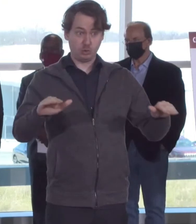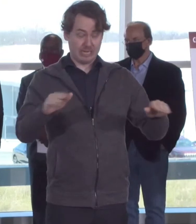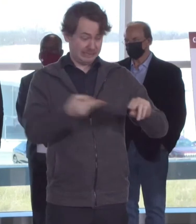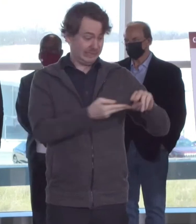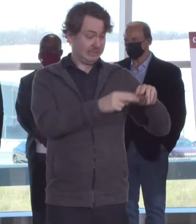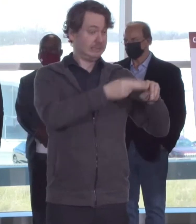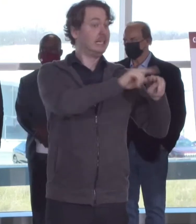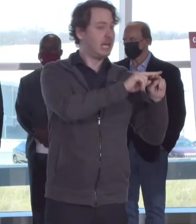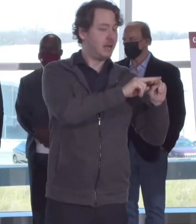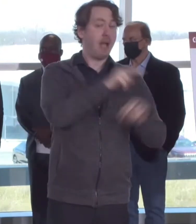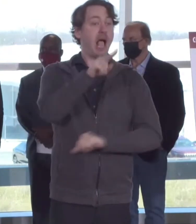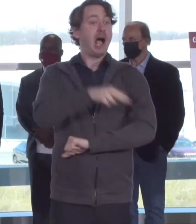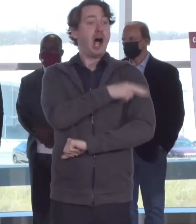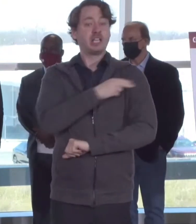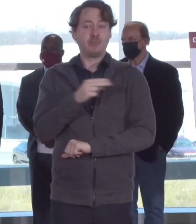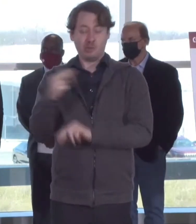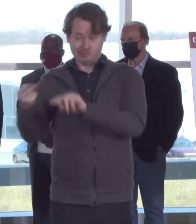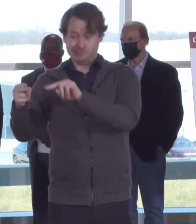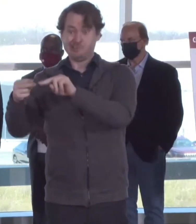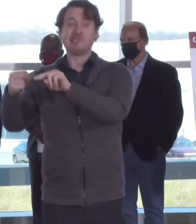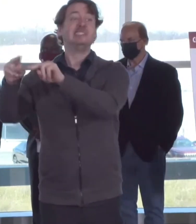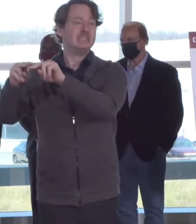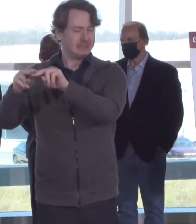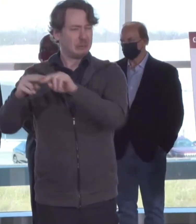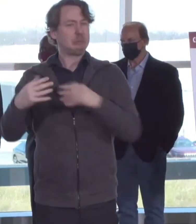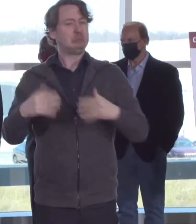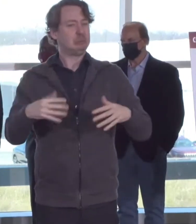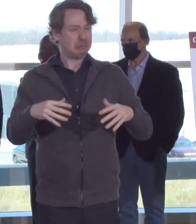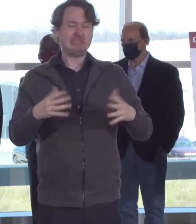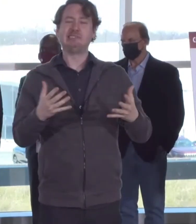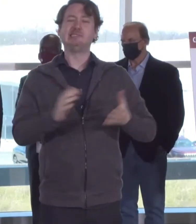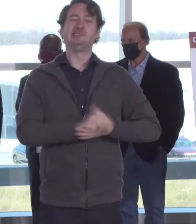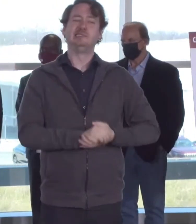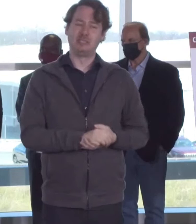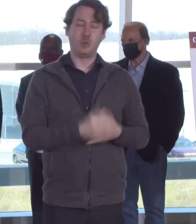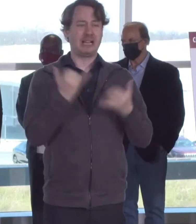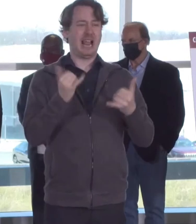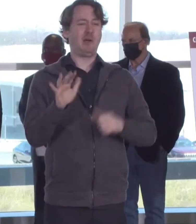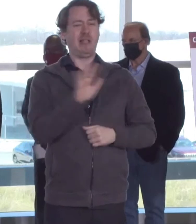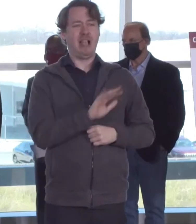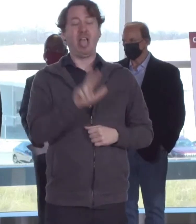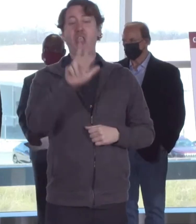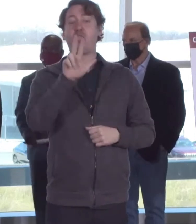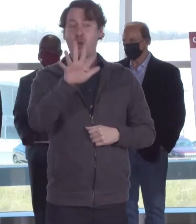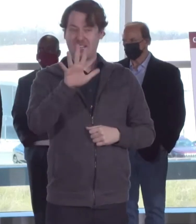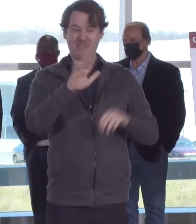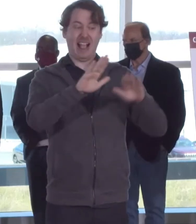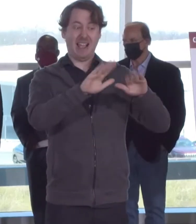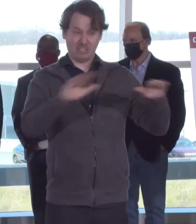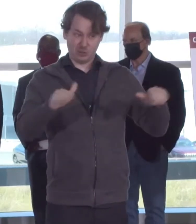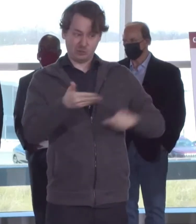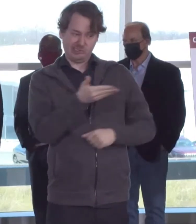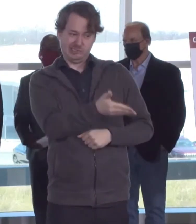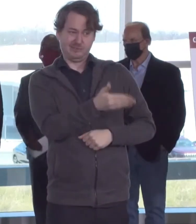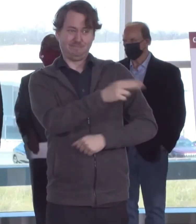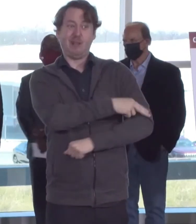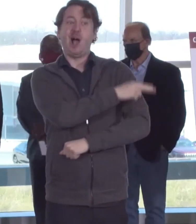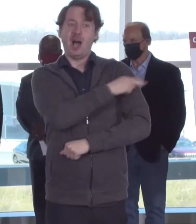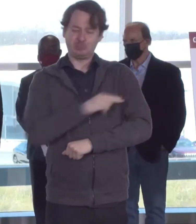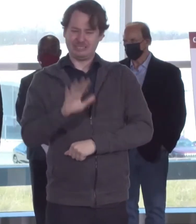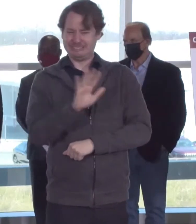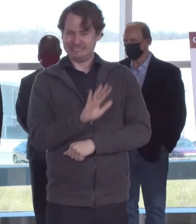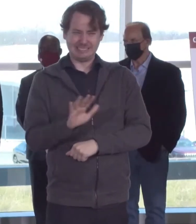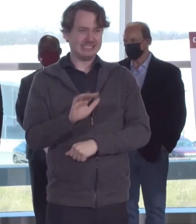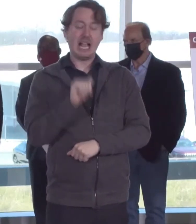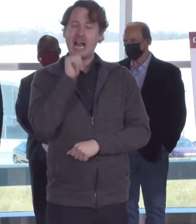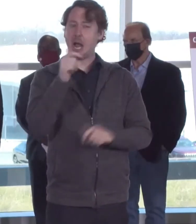the hospitalizations are increasing. So right now there are about 35 children, more or less, in the hospitals, which is